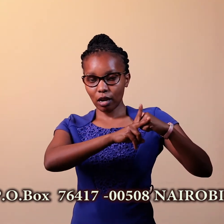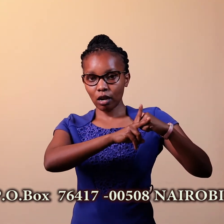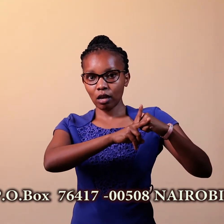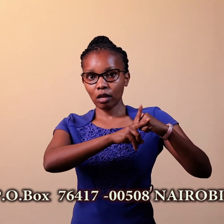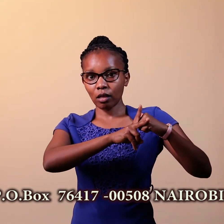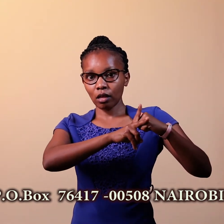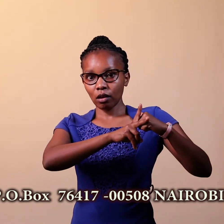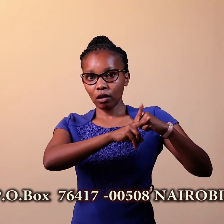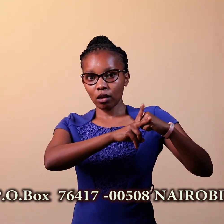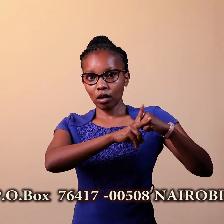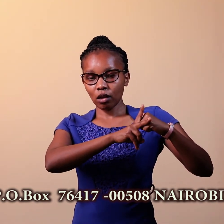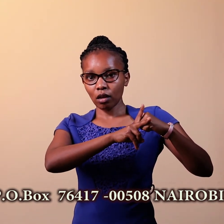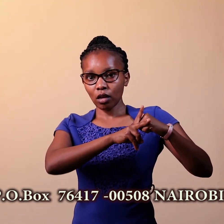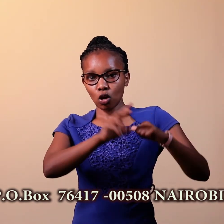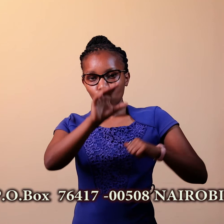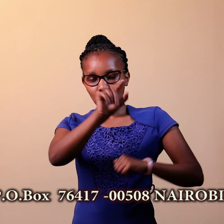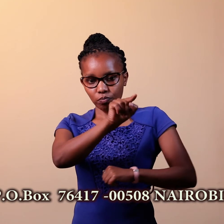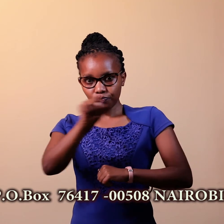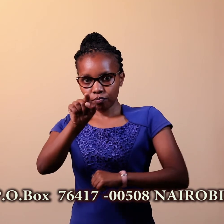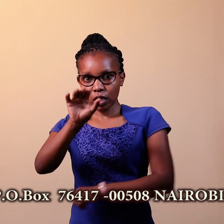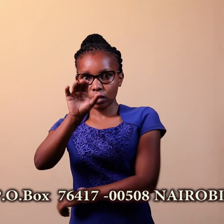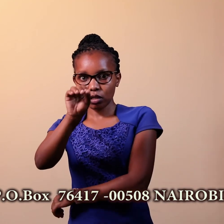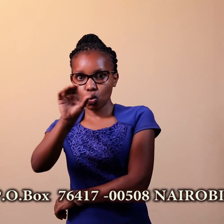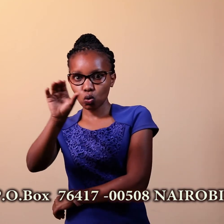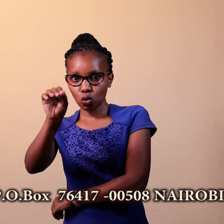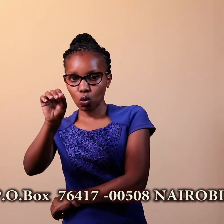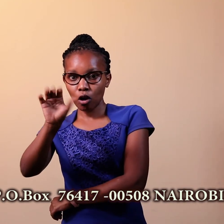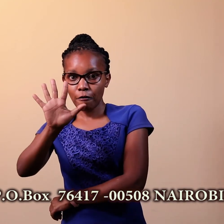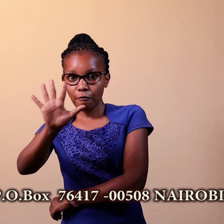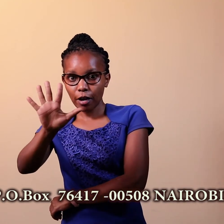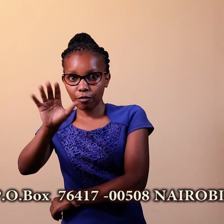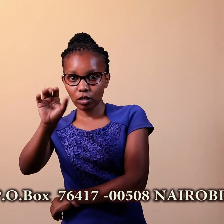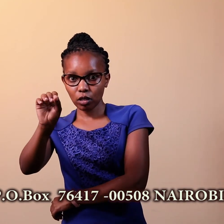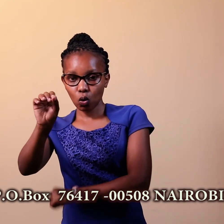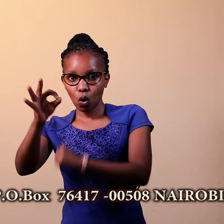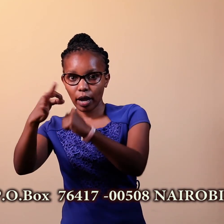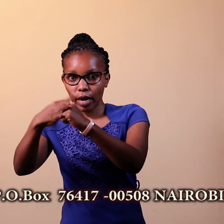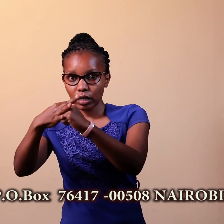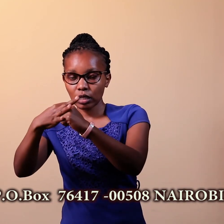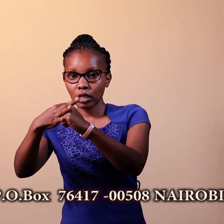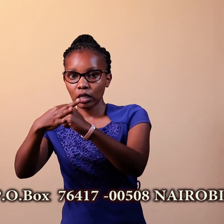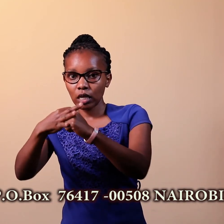Code 0 0. 5 0 8. Nairobi.